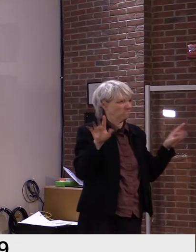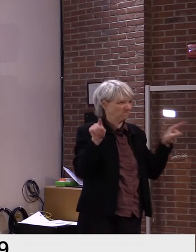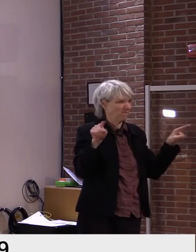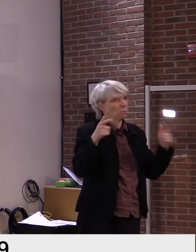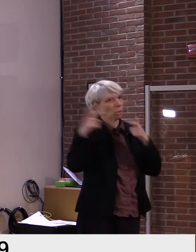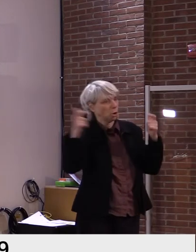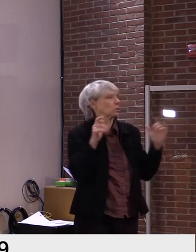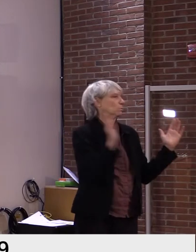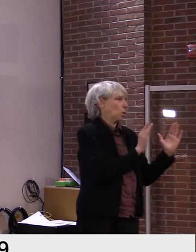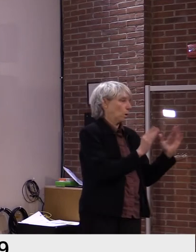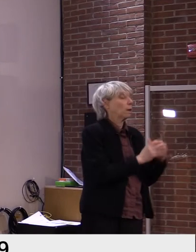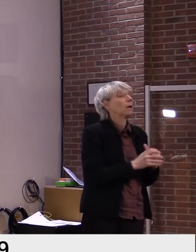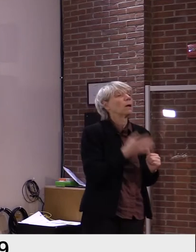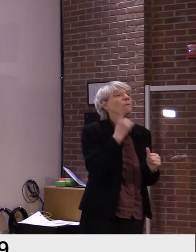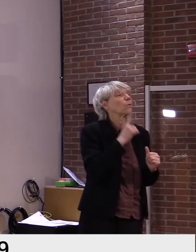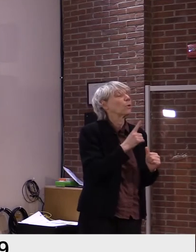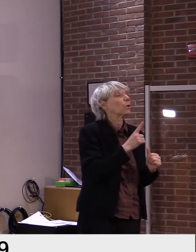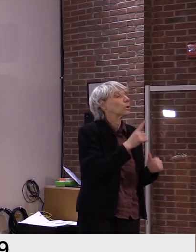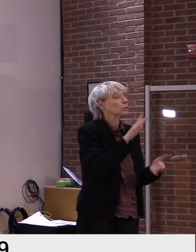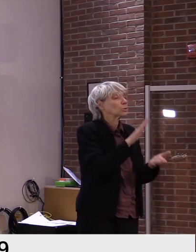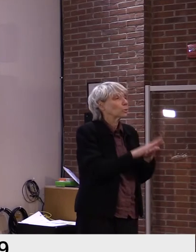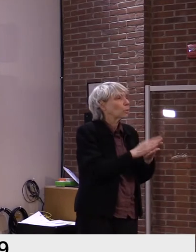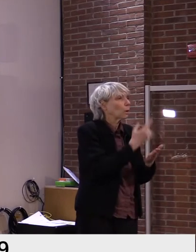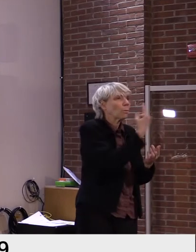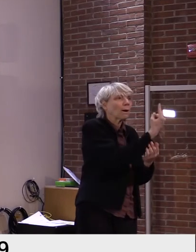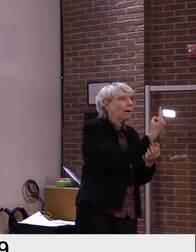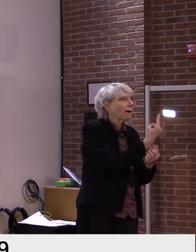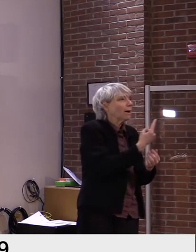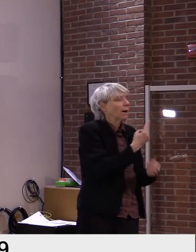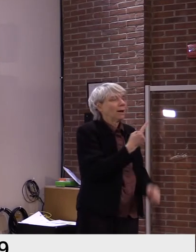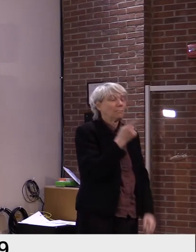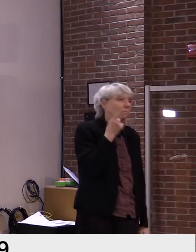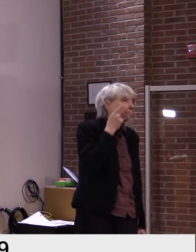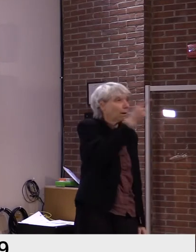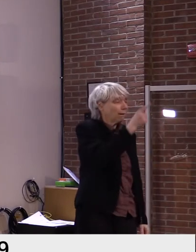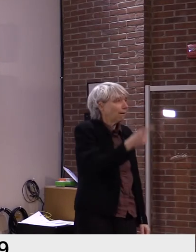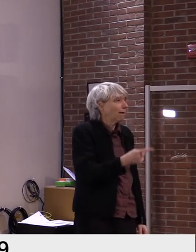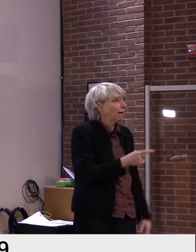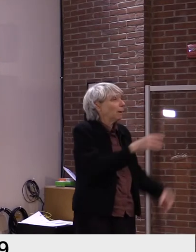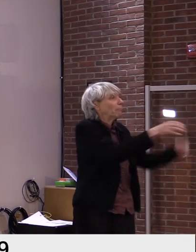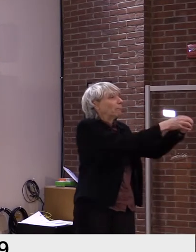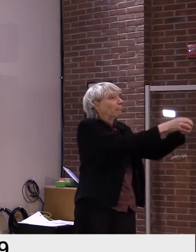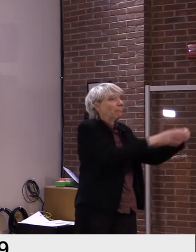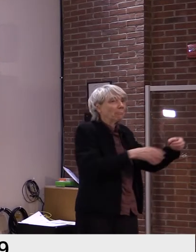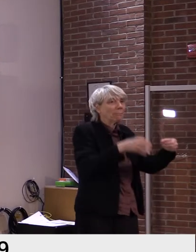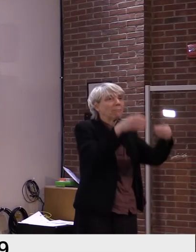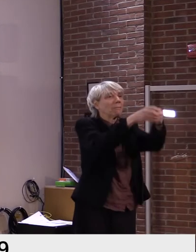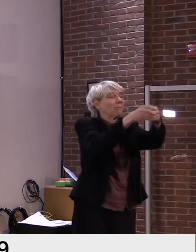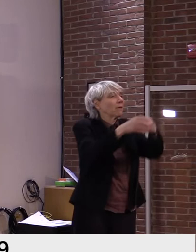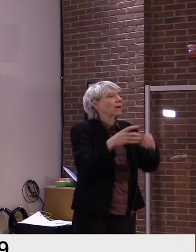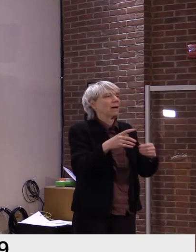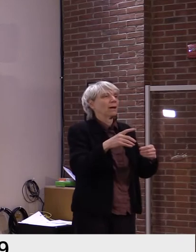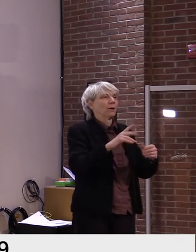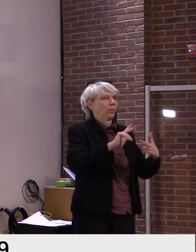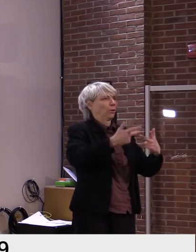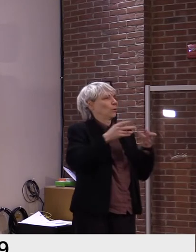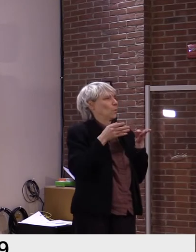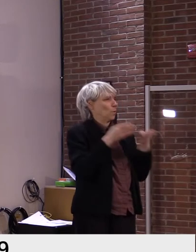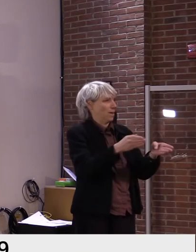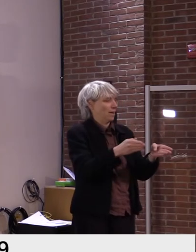schools, which are small schools, perhaps in the most rural of areas, we will send